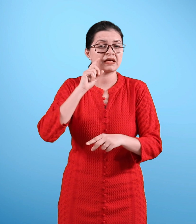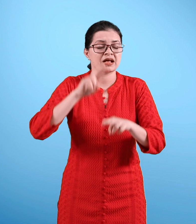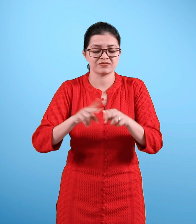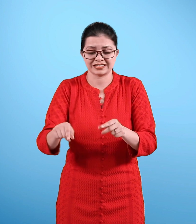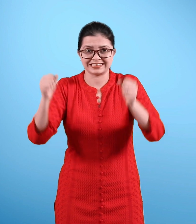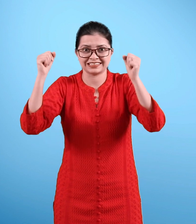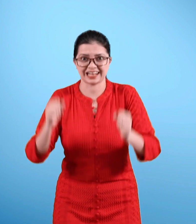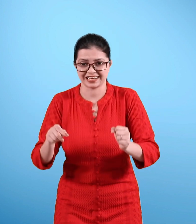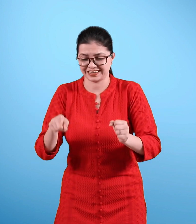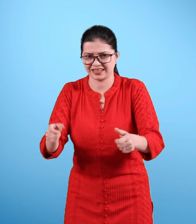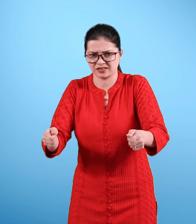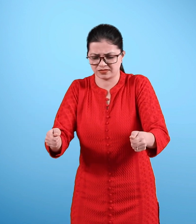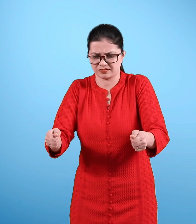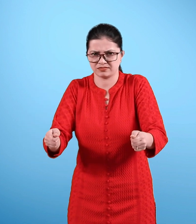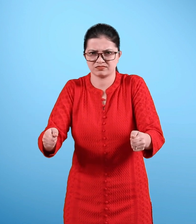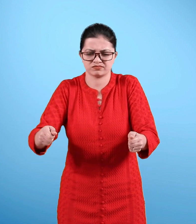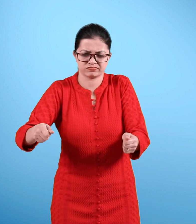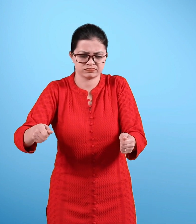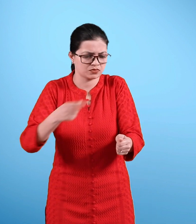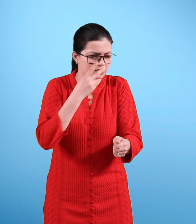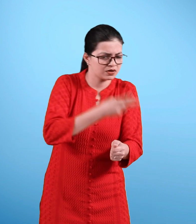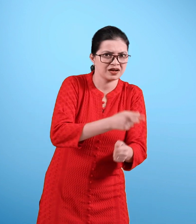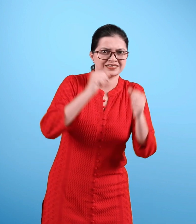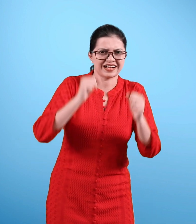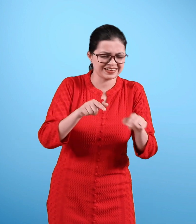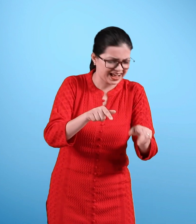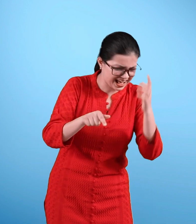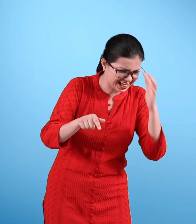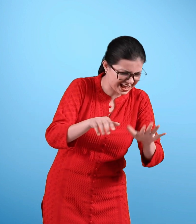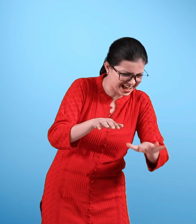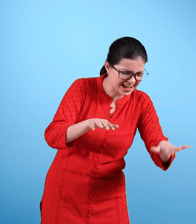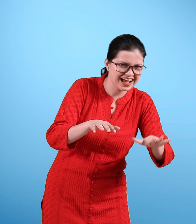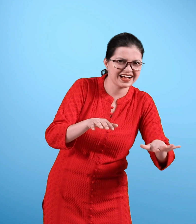If the chair is turned around a little, how does the shape of the shadow change?